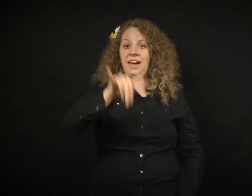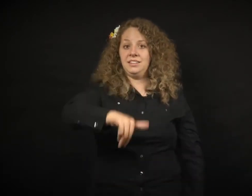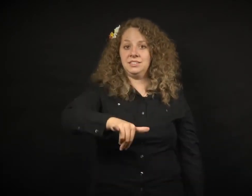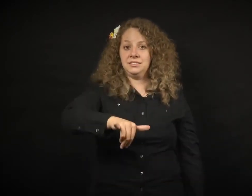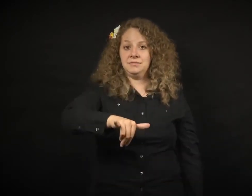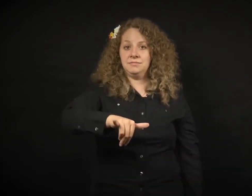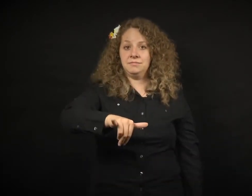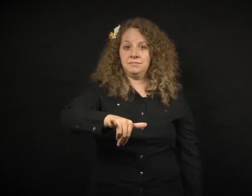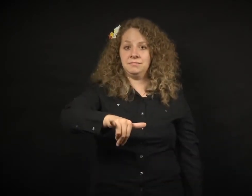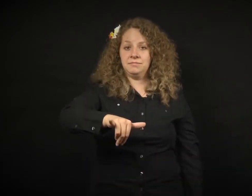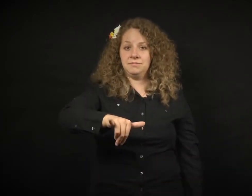That.